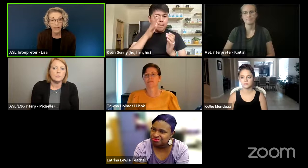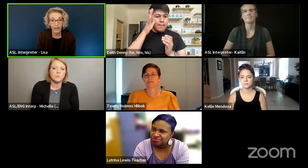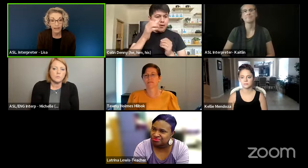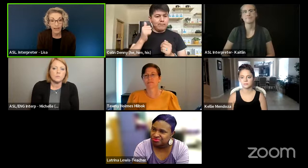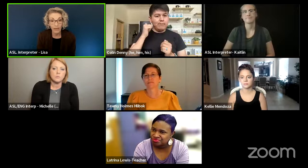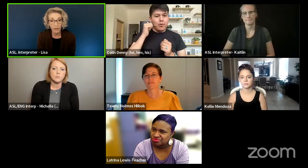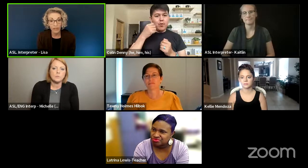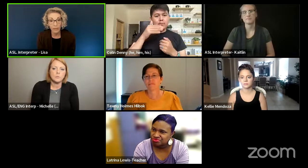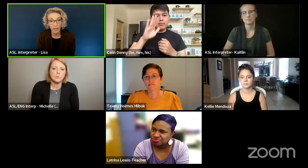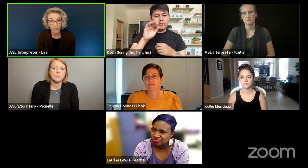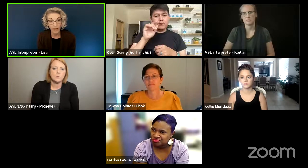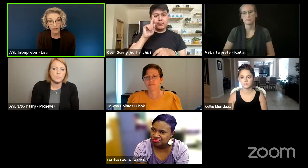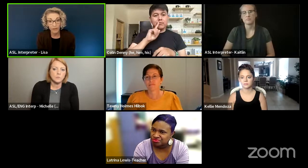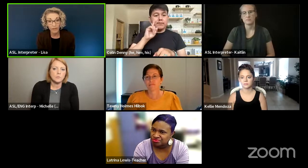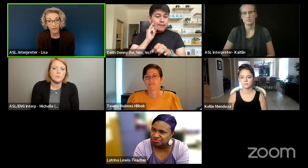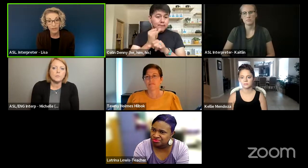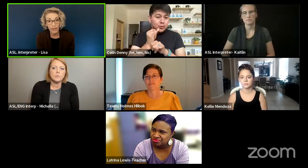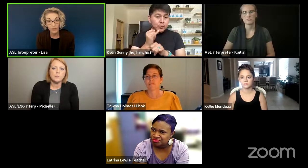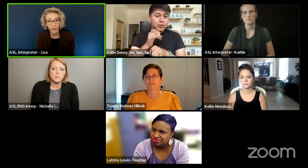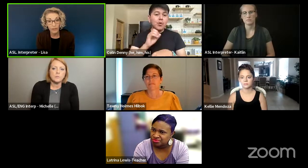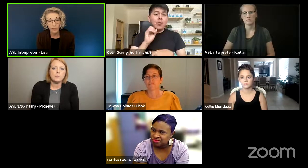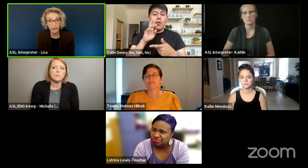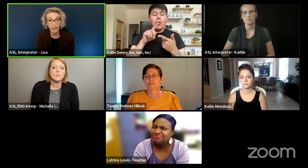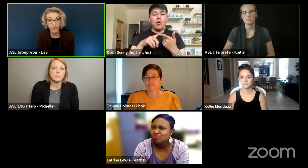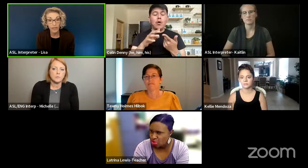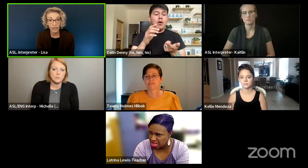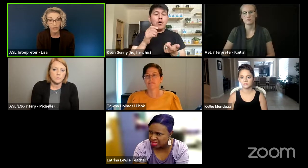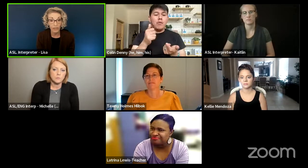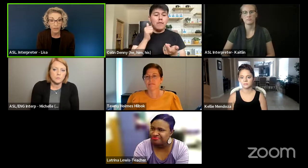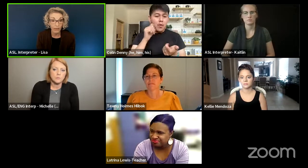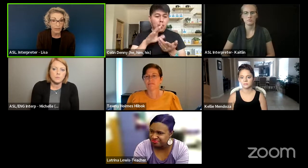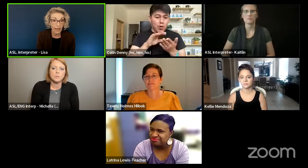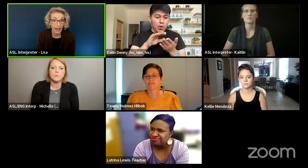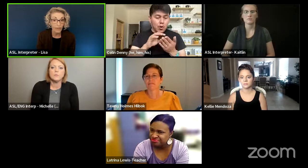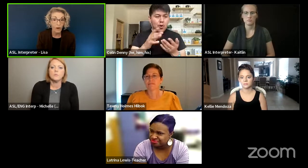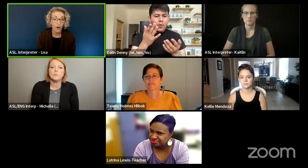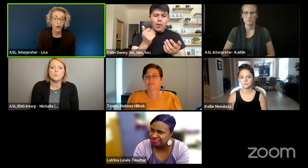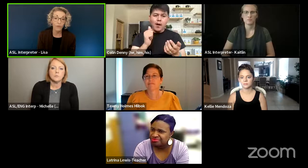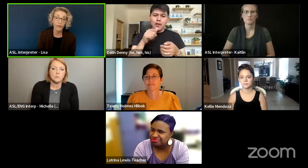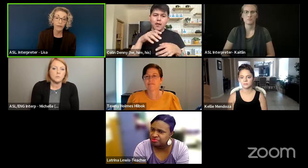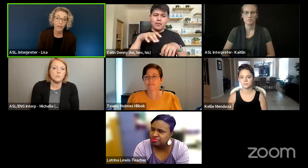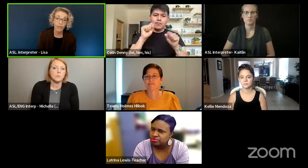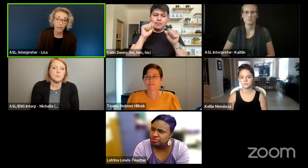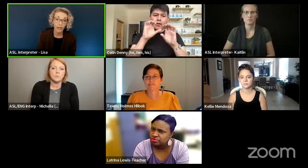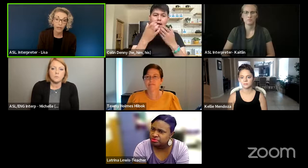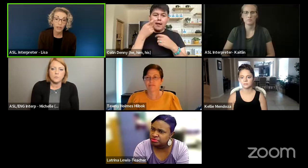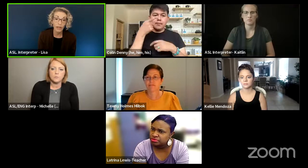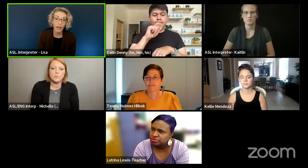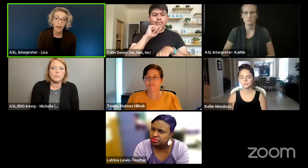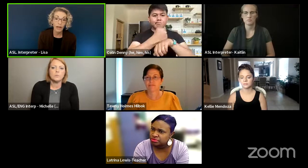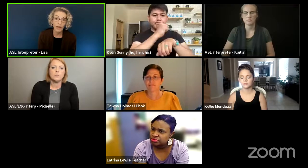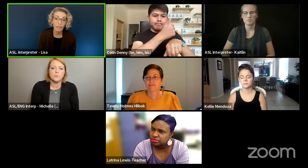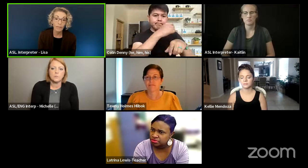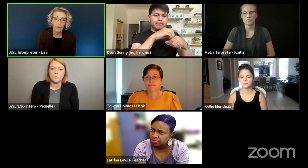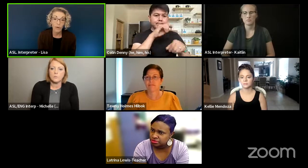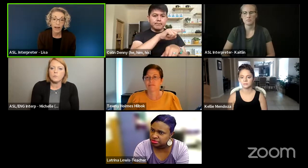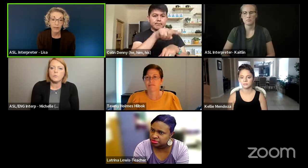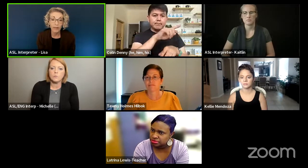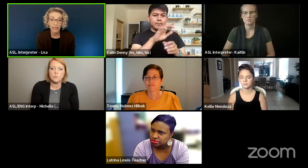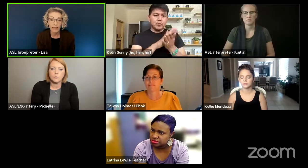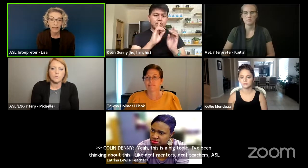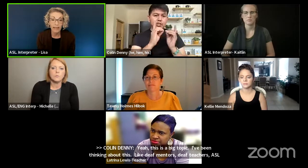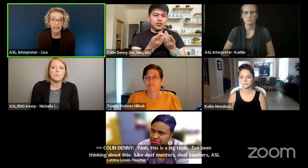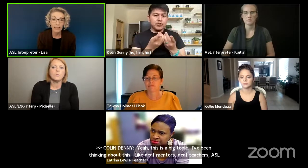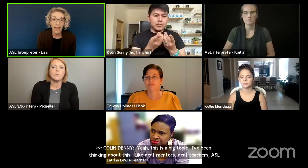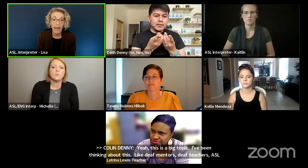before, in that question about the parents refusing to send their kids to the school for the deaf or refusing to learn. And why